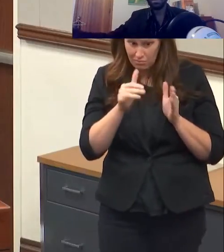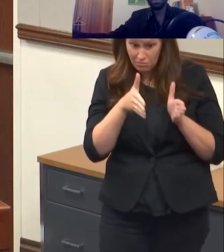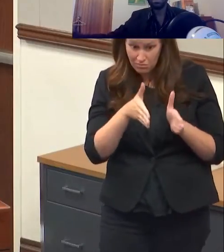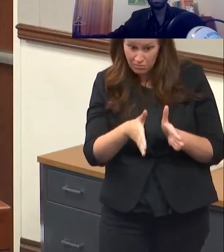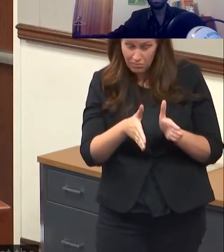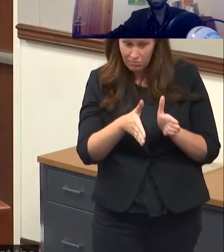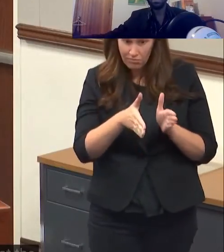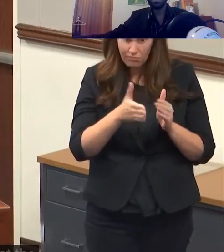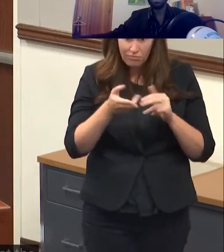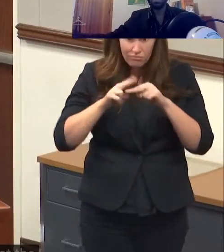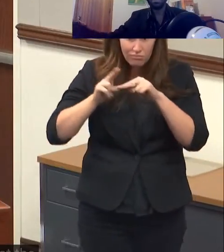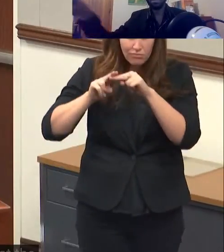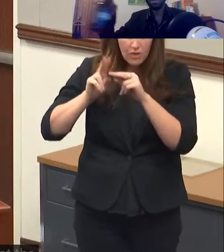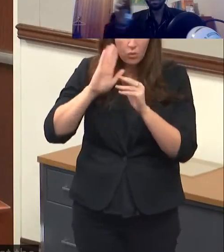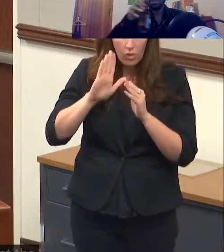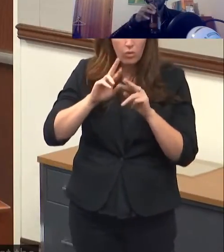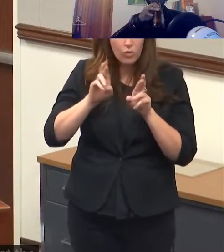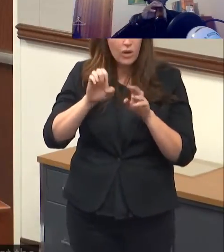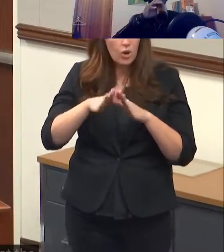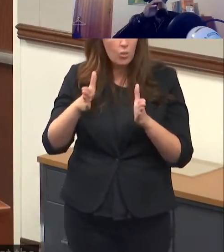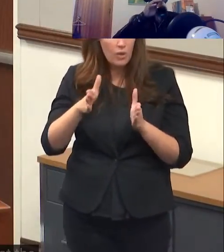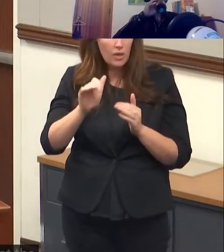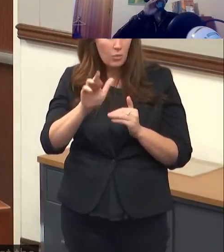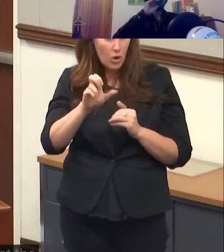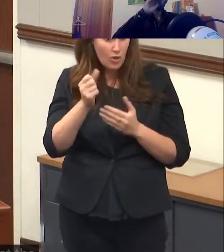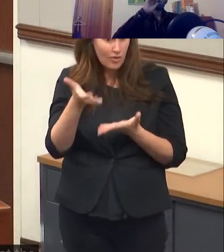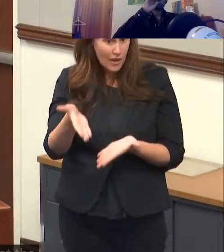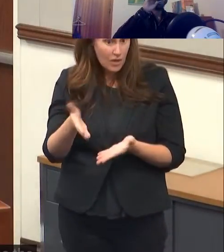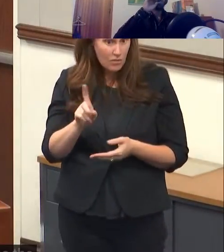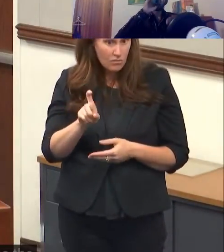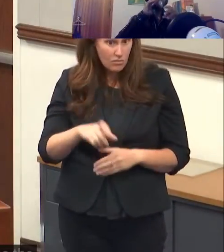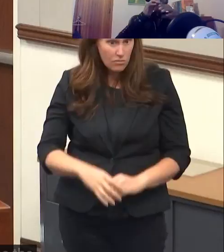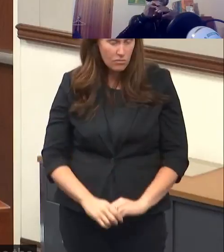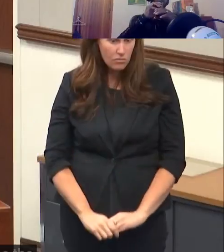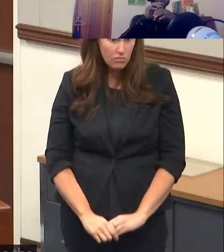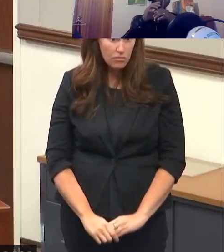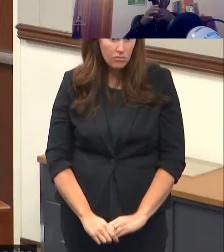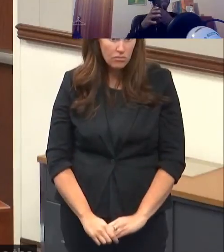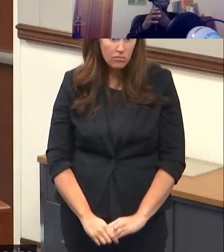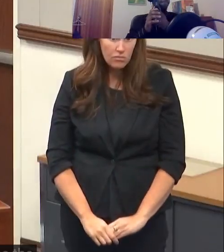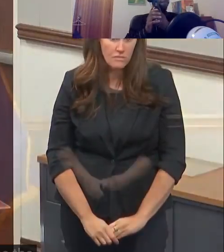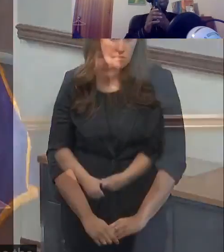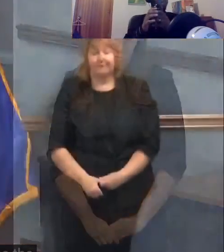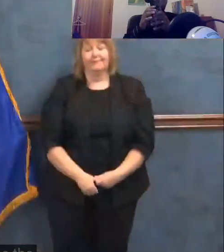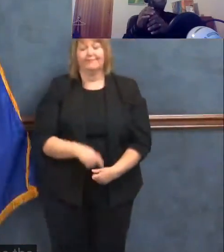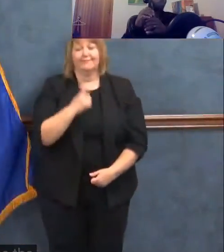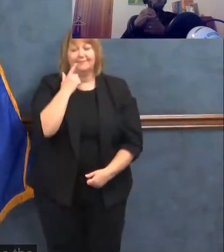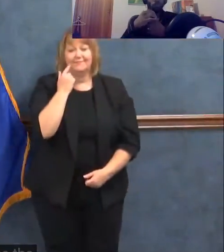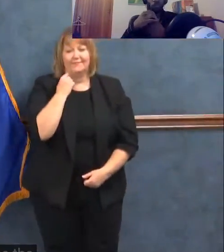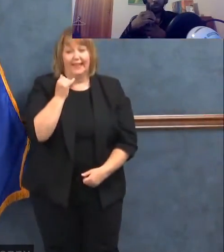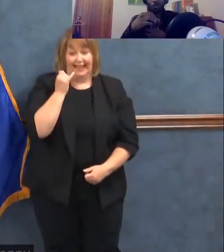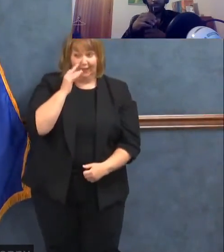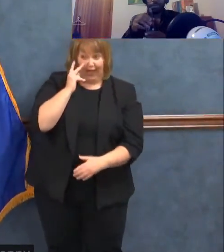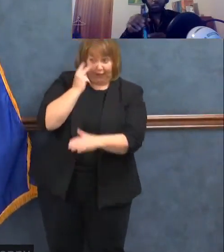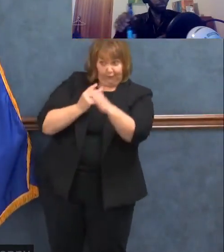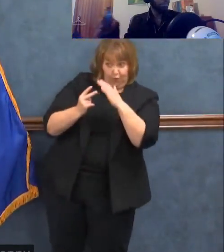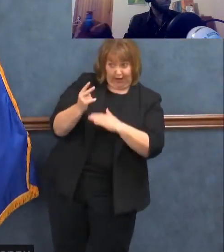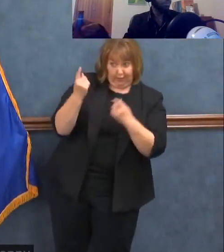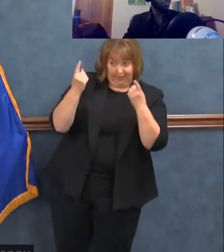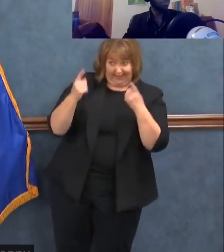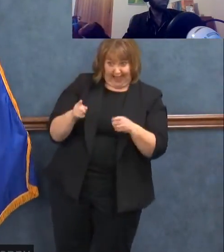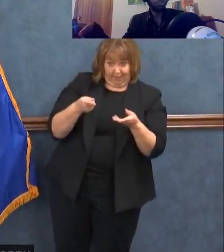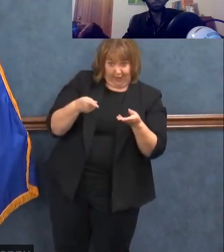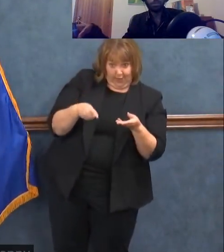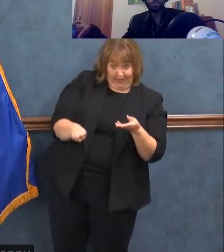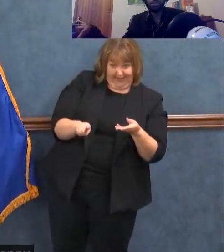be able to reopen those the bars there? If I could forecast that, I'd be, very happy, but I can't. I can only look at the